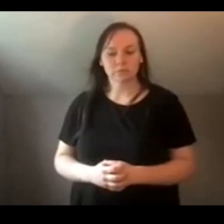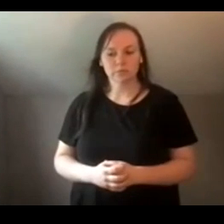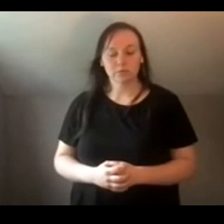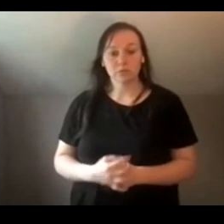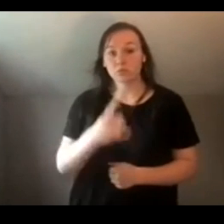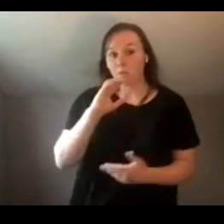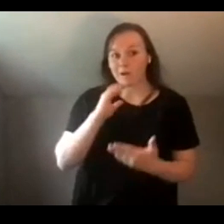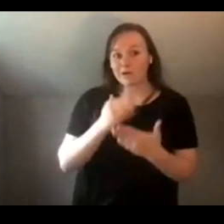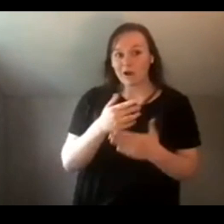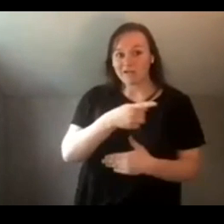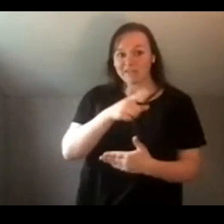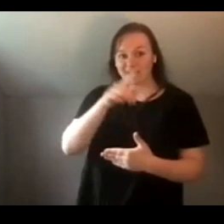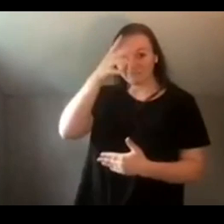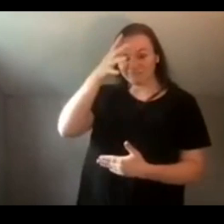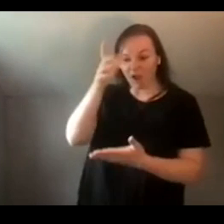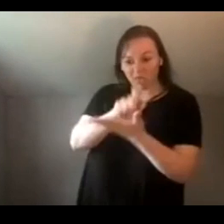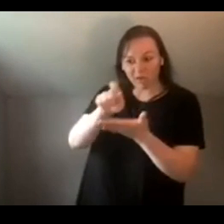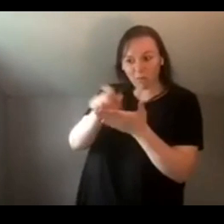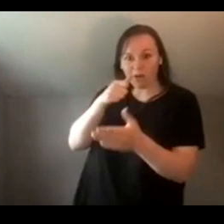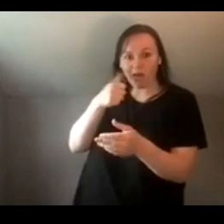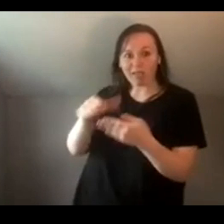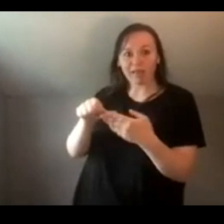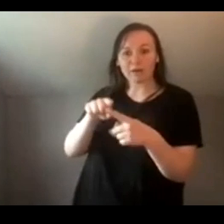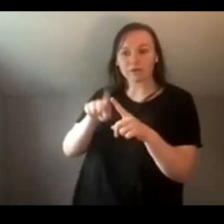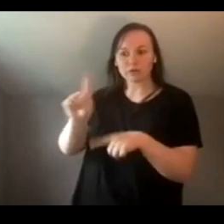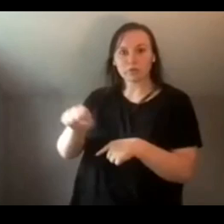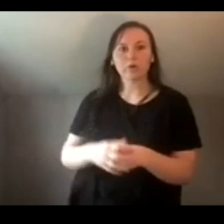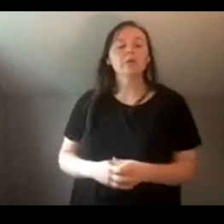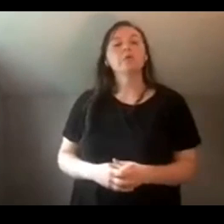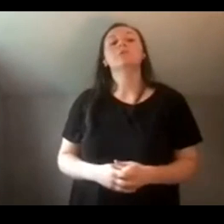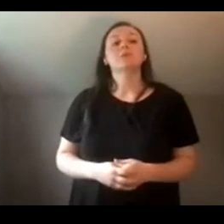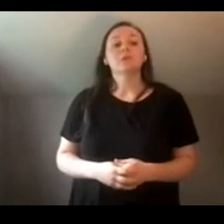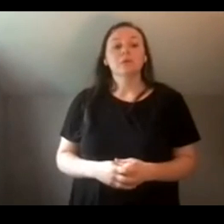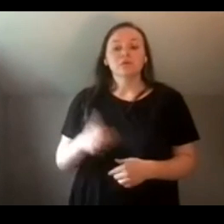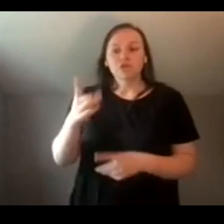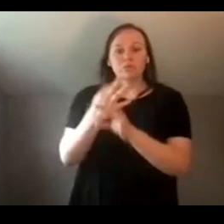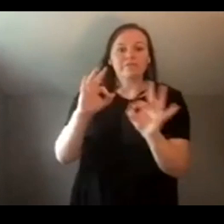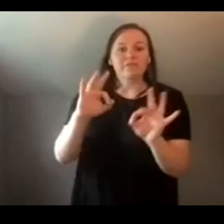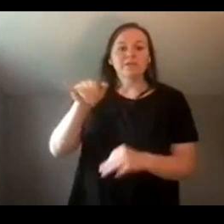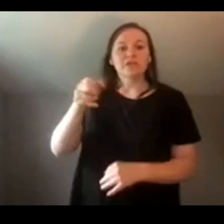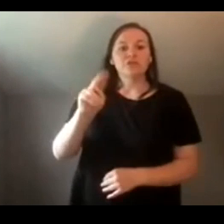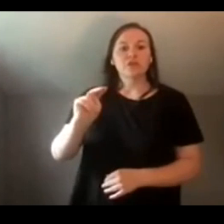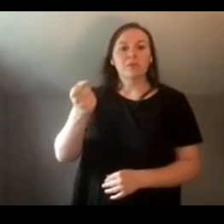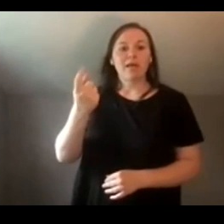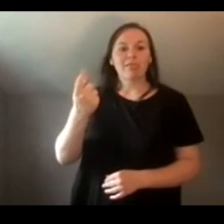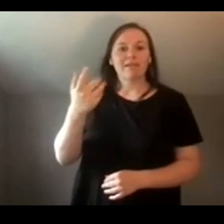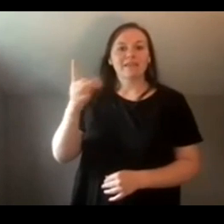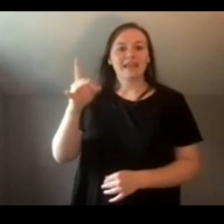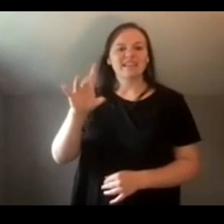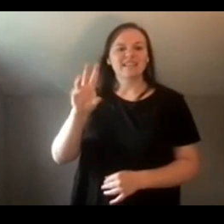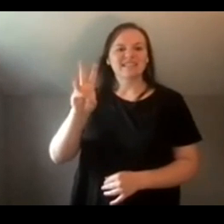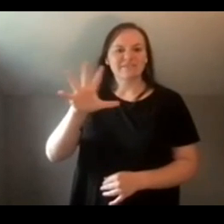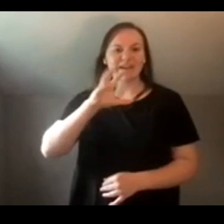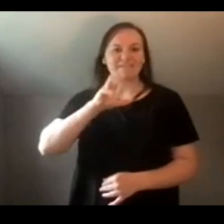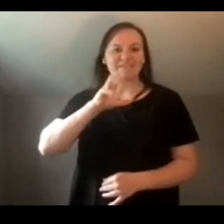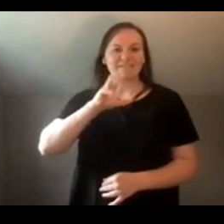to. She was freed January 11th, 1865. She was 13 years old